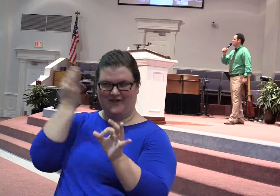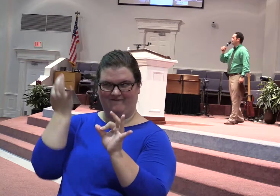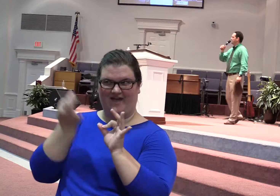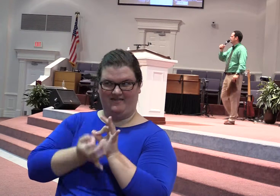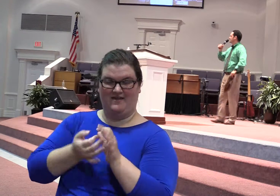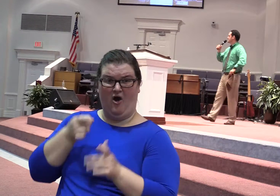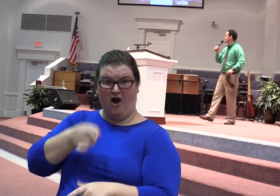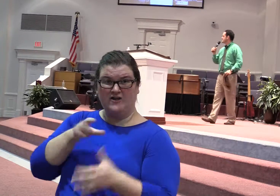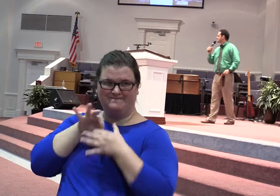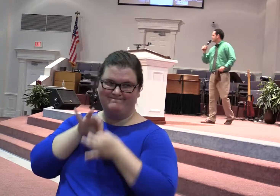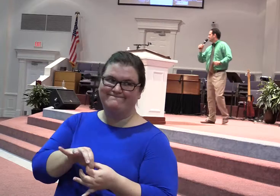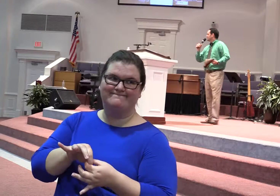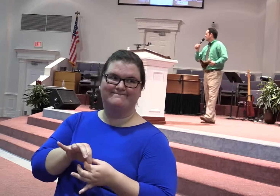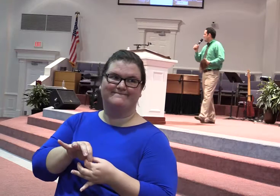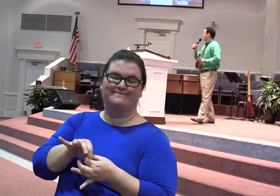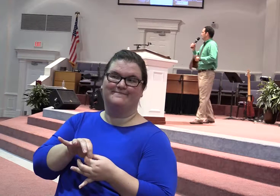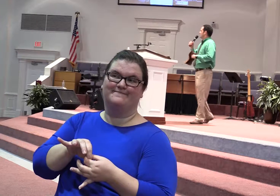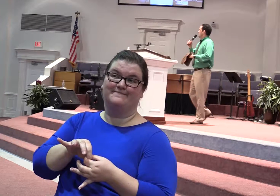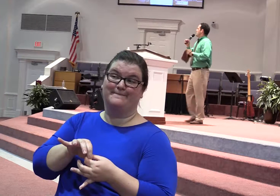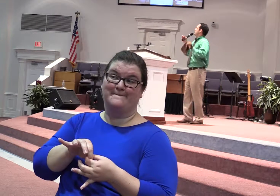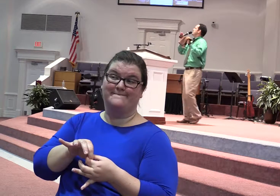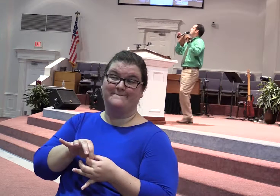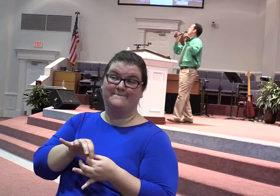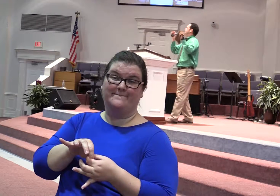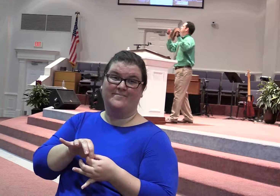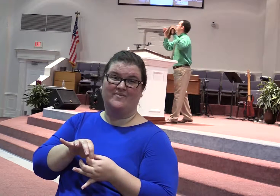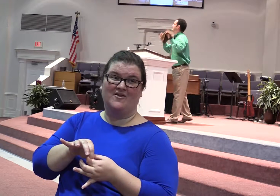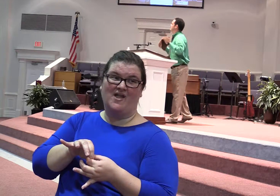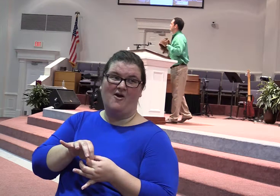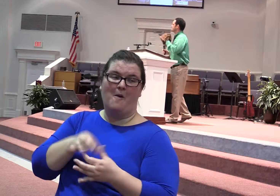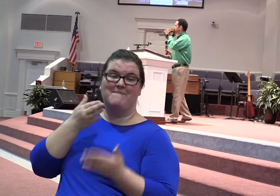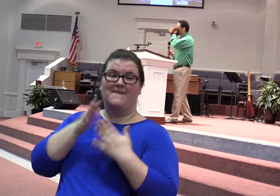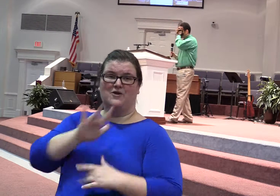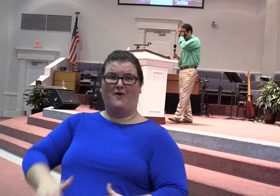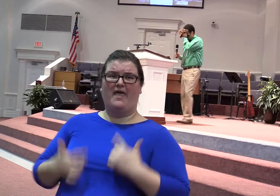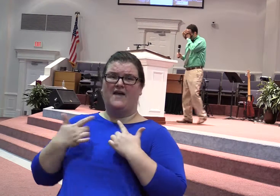Are you grounded? Come on. Are you letting go of some things?